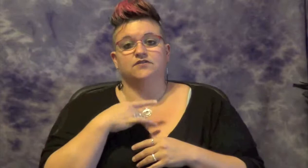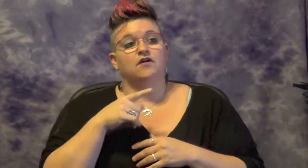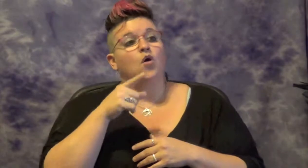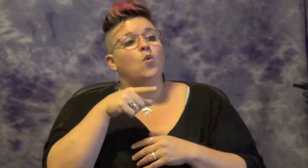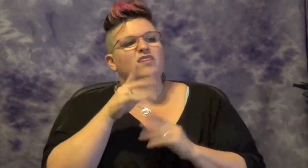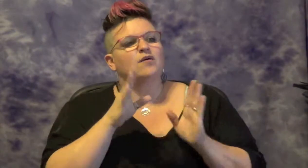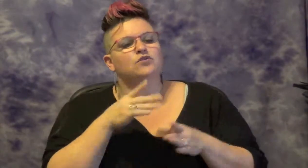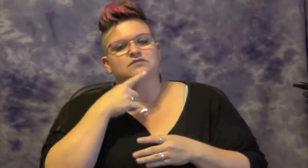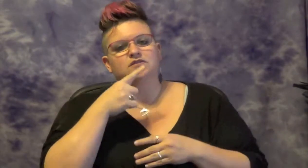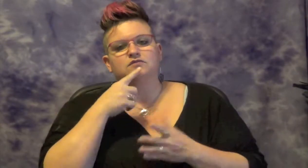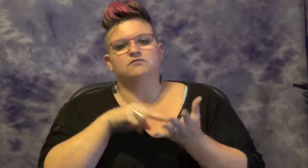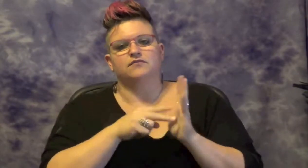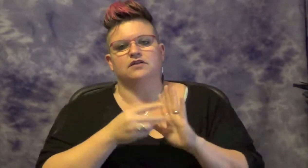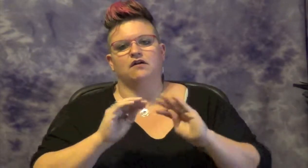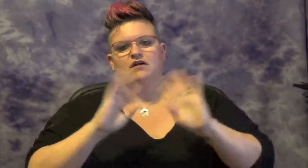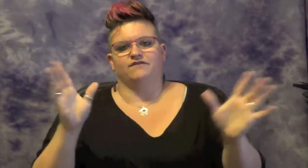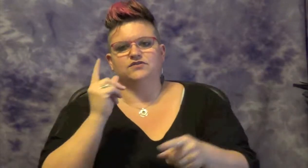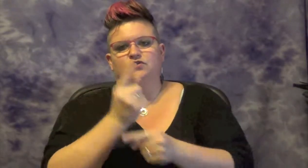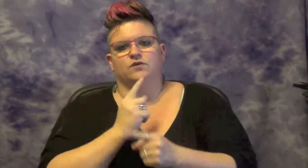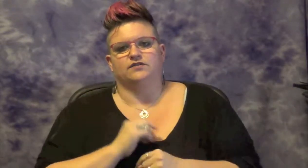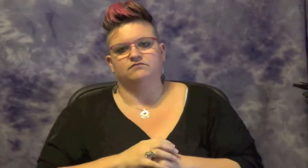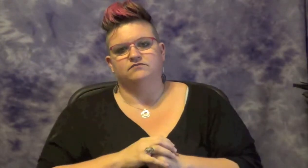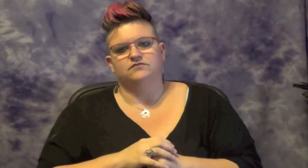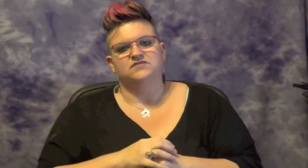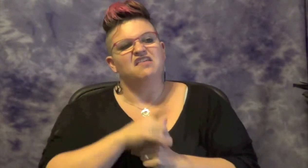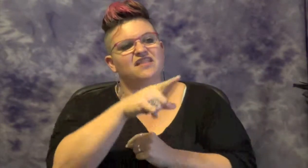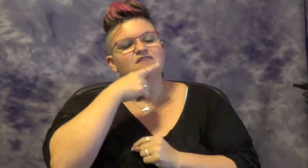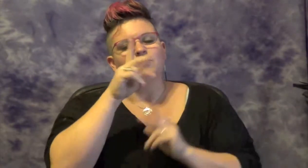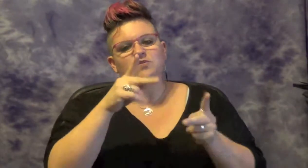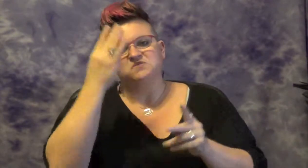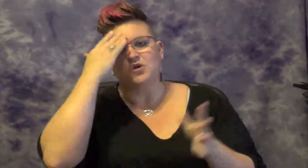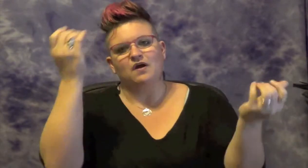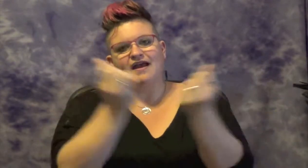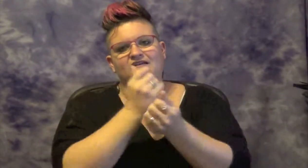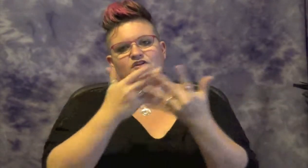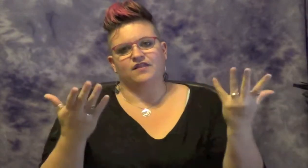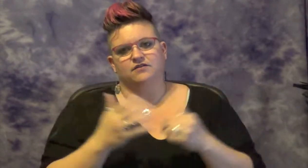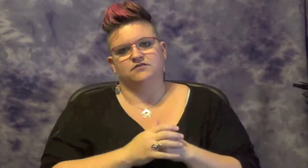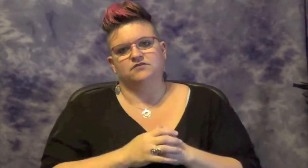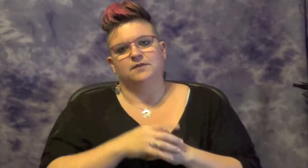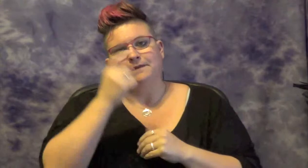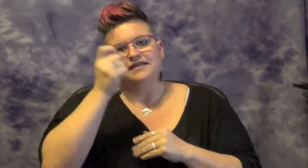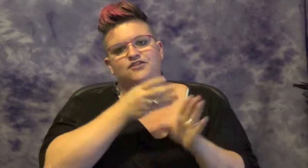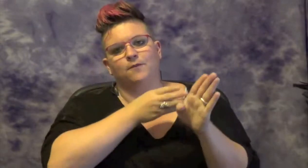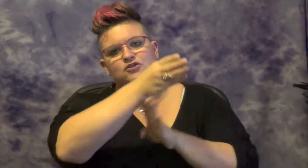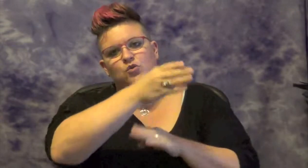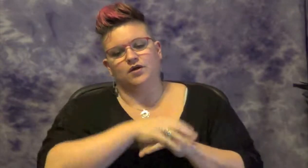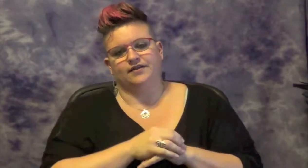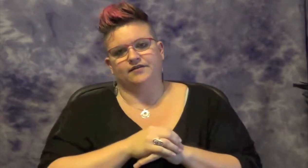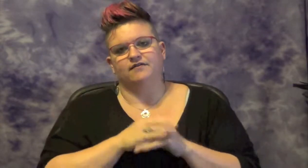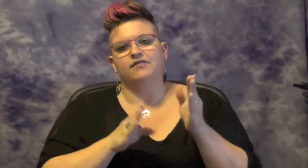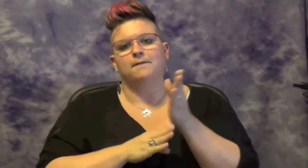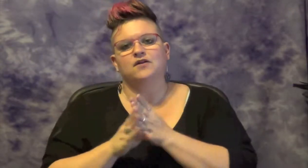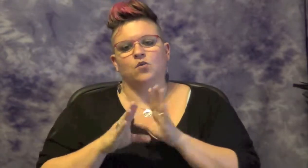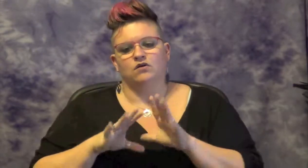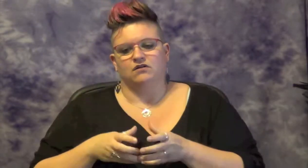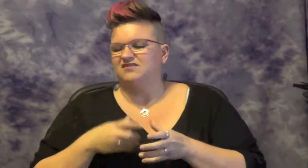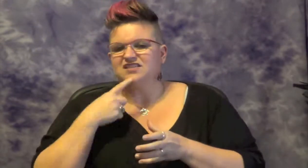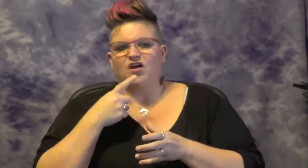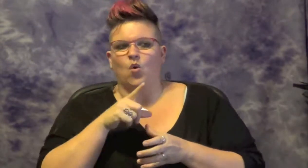Many deaf people also think that if that hearing person has said something, they have to be right because hearing people know everything. They think because they're